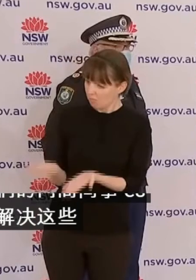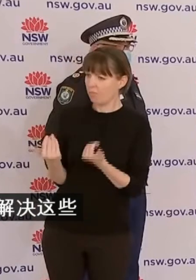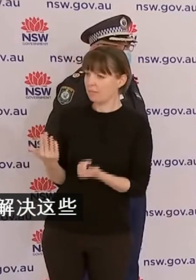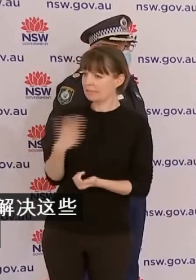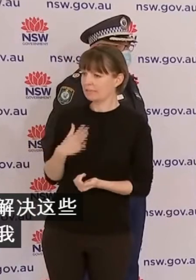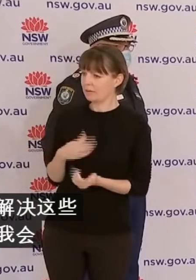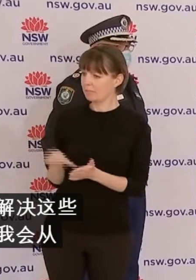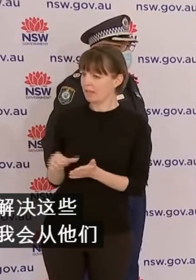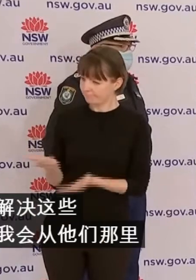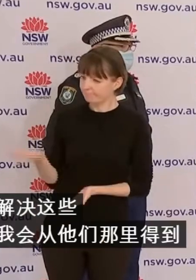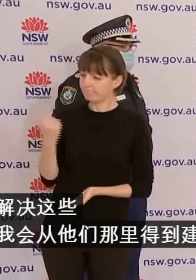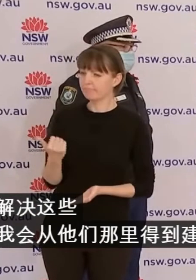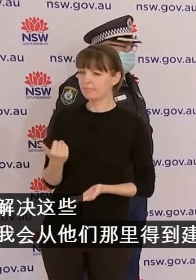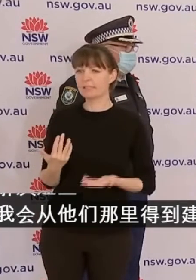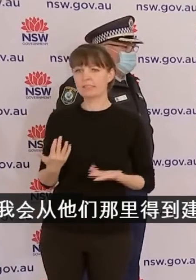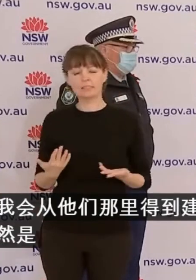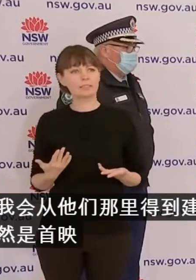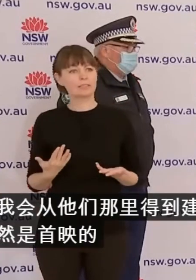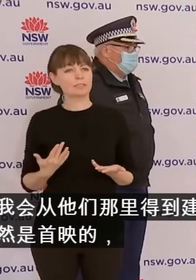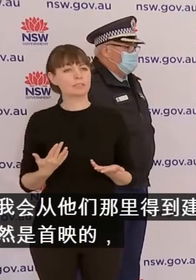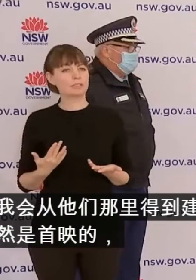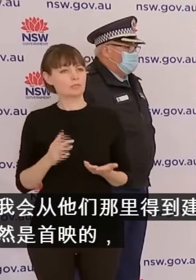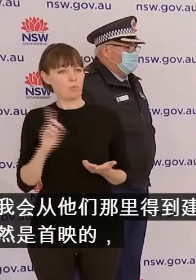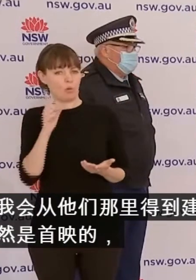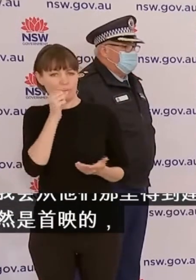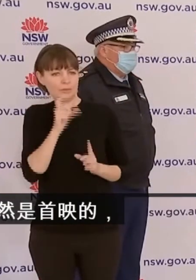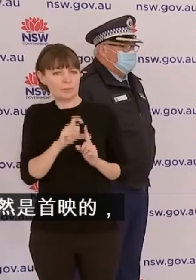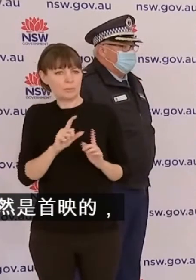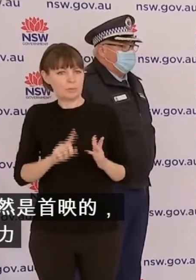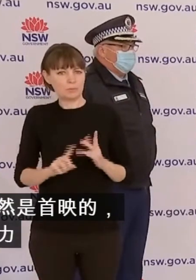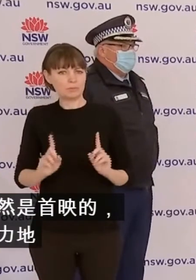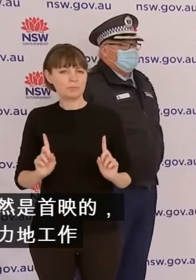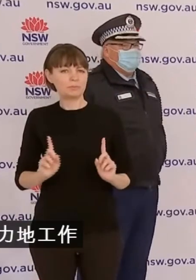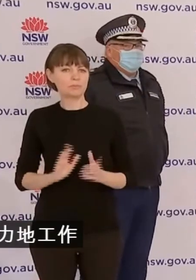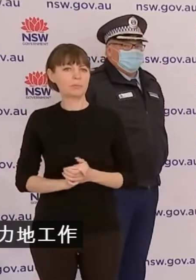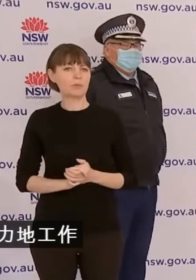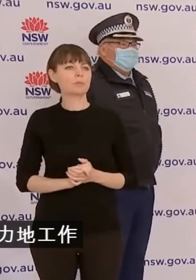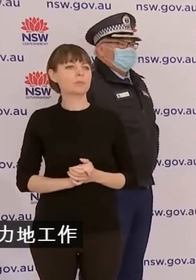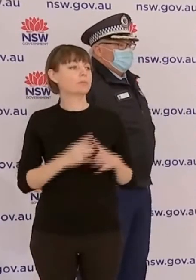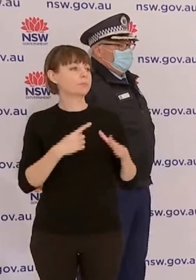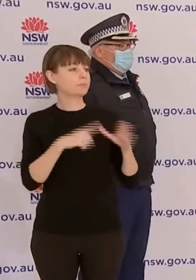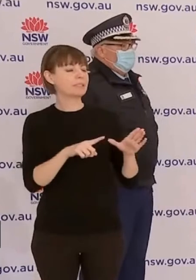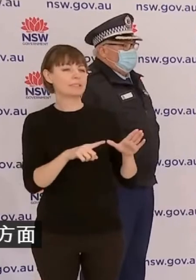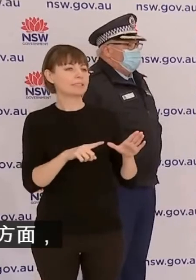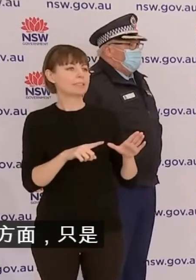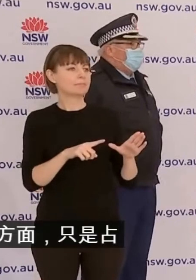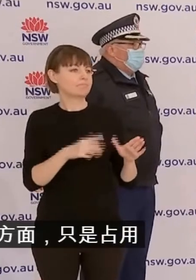those matters, and I will get advice from them. One of the issues, though, Premier, because obviously you're working really hard to get the health aspect under control. Is that just taking